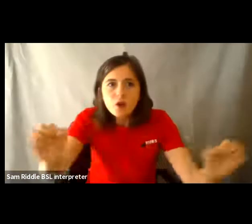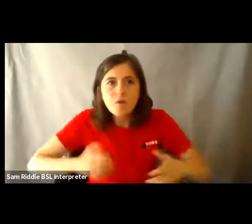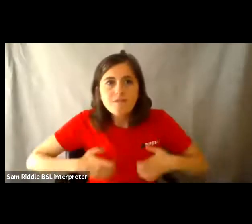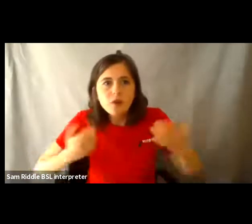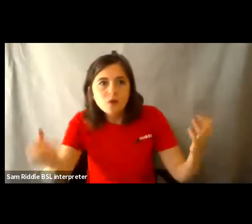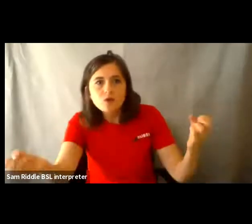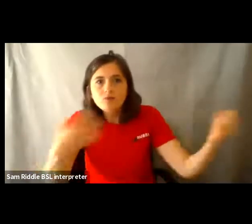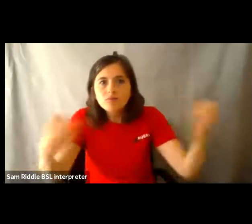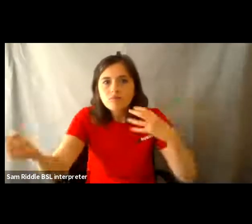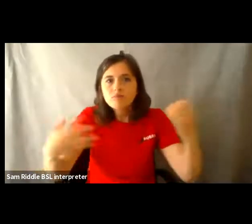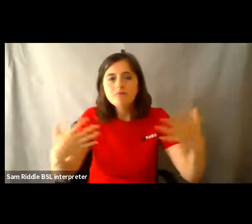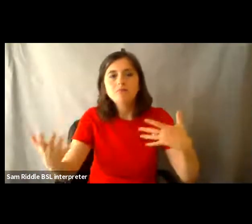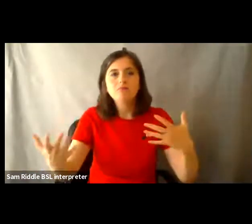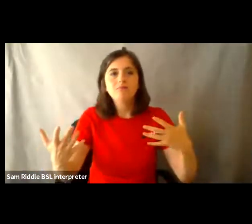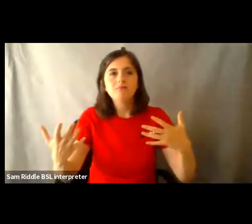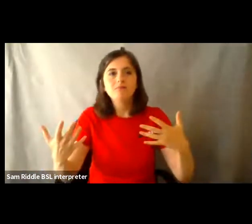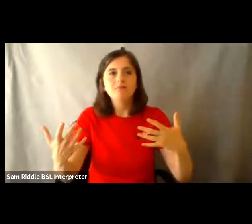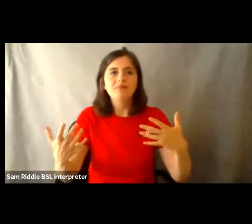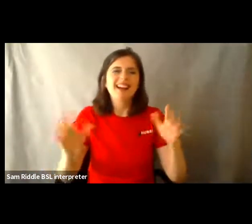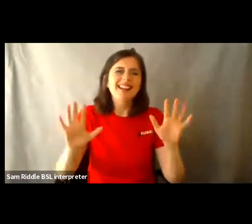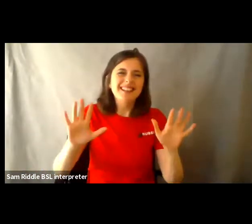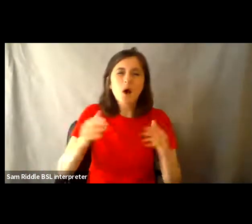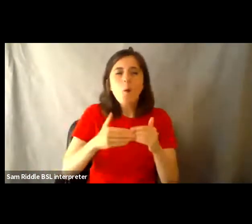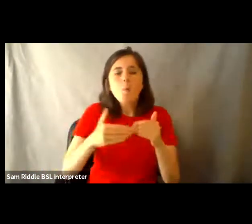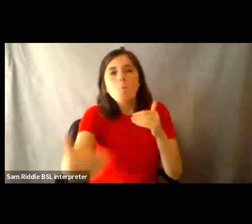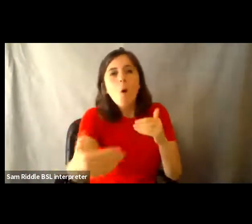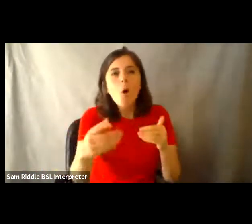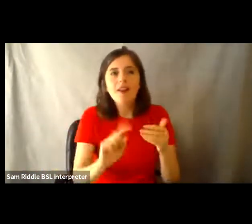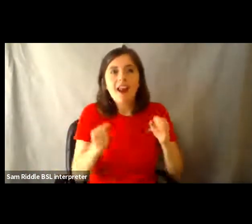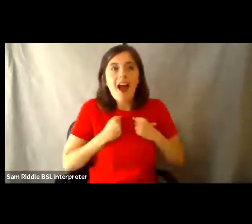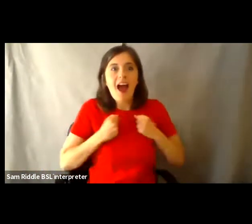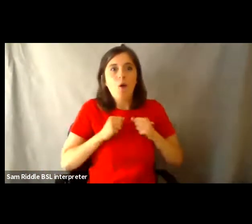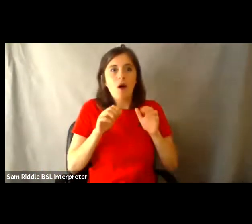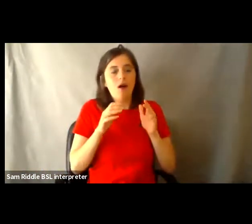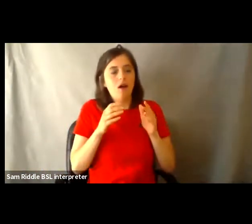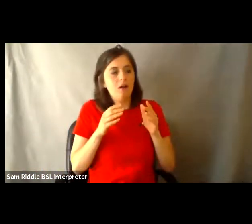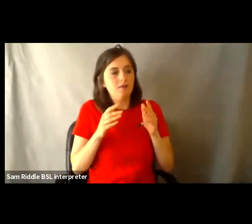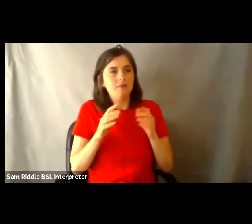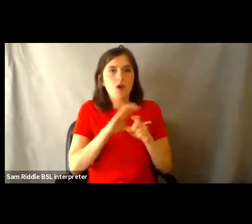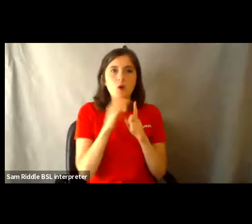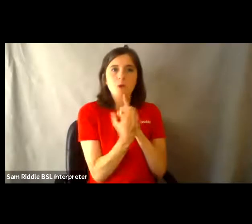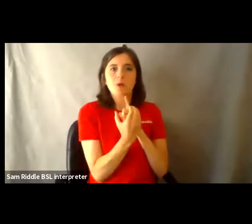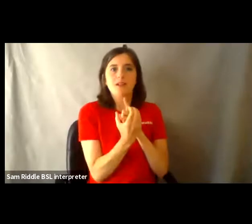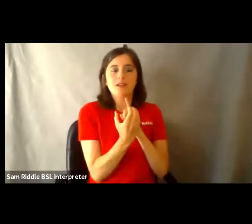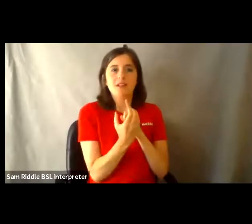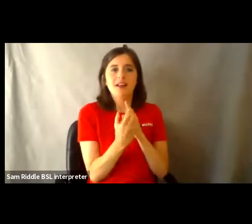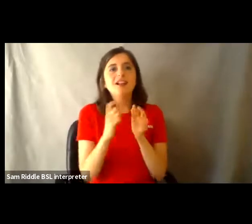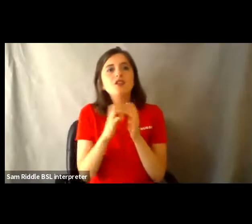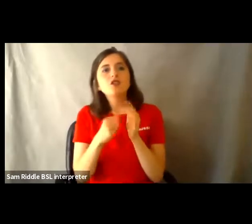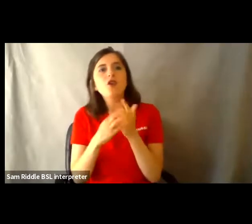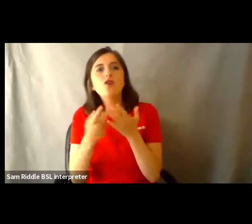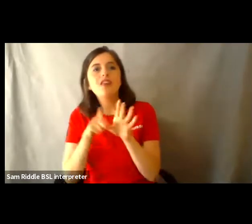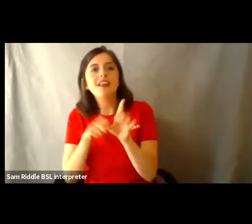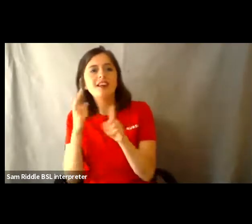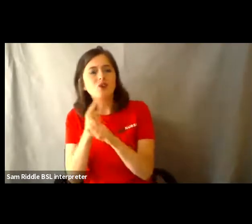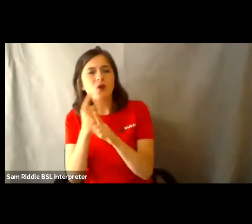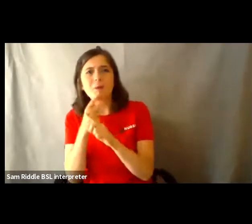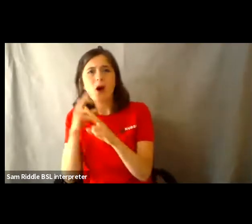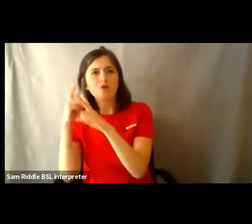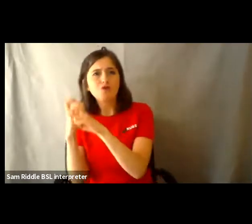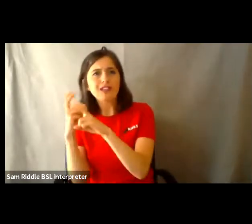people beyond what is effectively, our own bubble here. And Dorothy was talking about